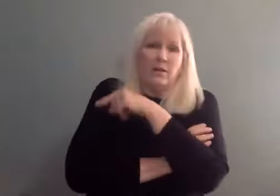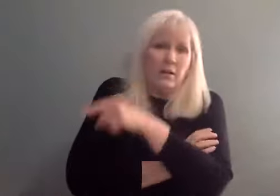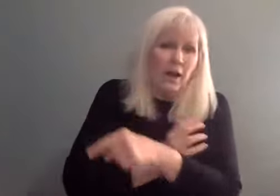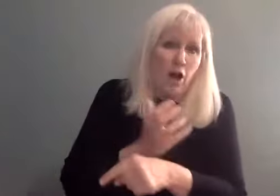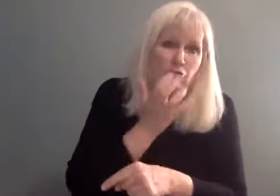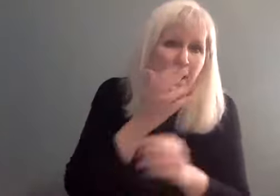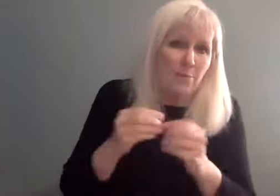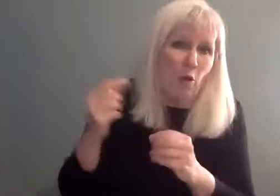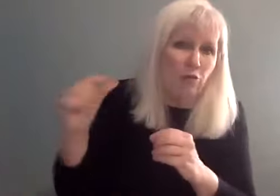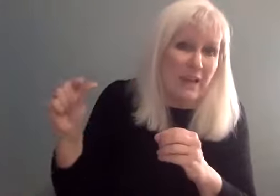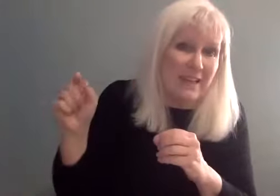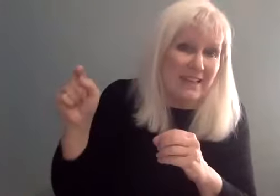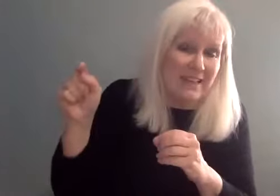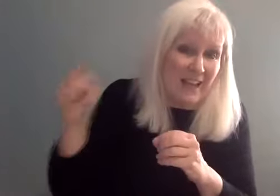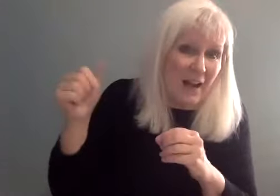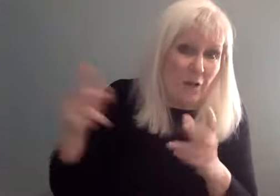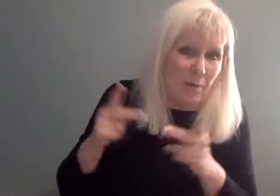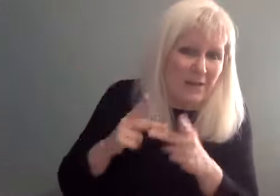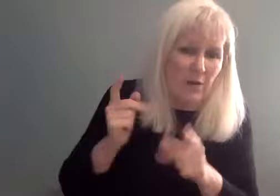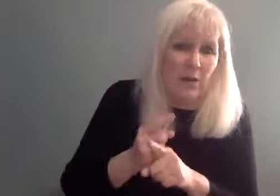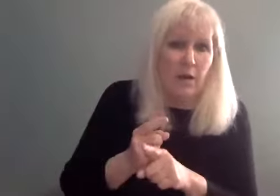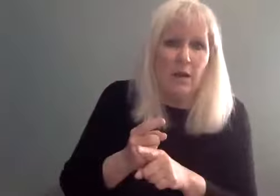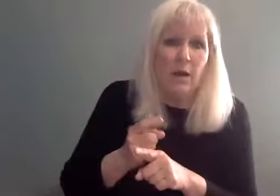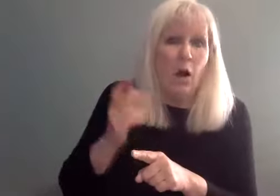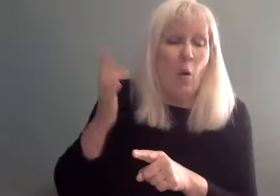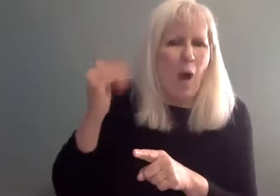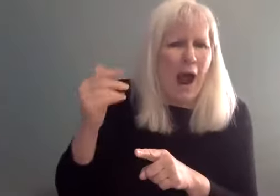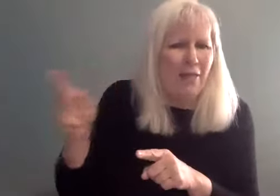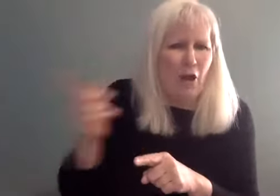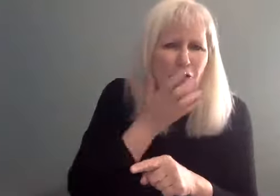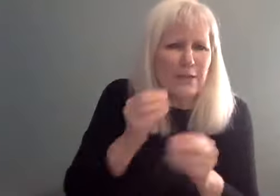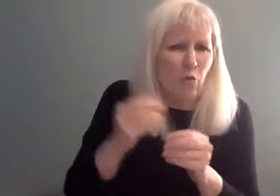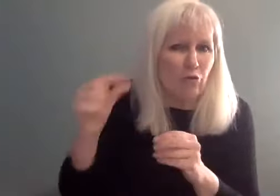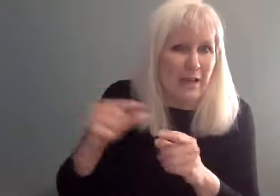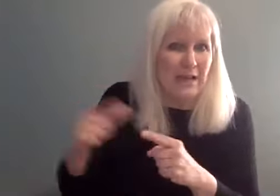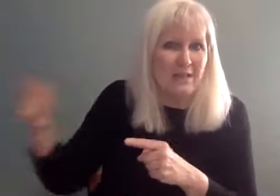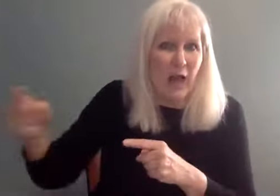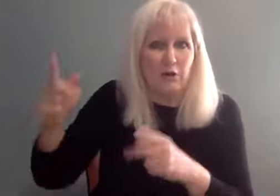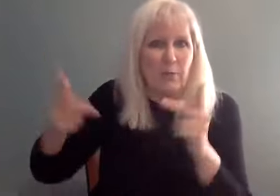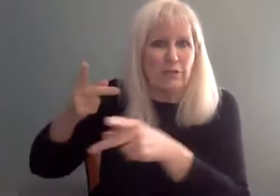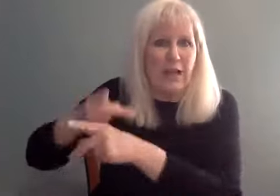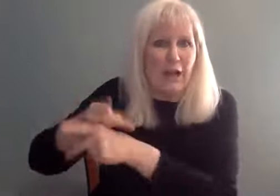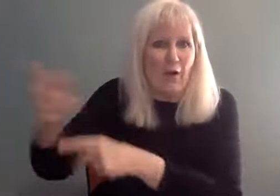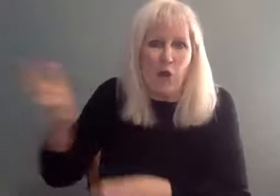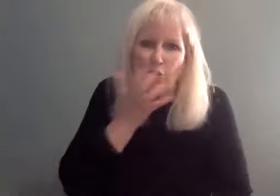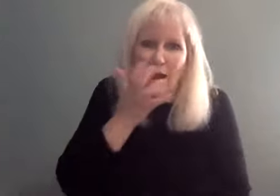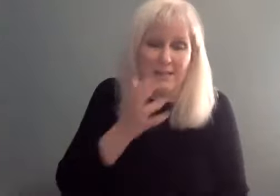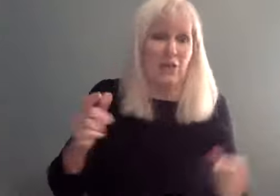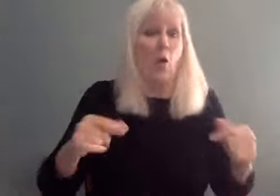said the reason the grass is greener is because the other guy took care of his lawn. And you guys taught me how to take care of my lawn.